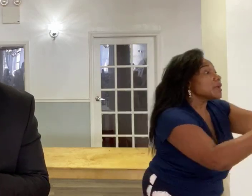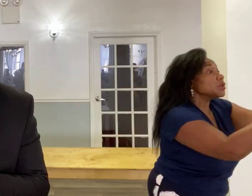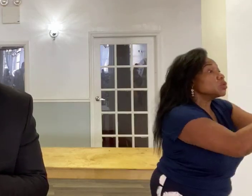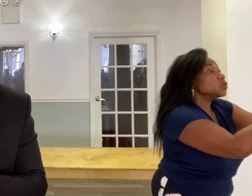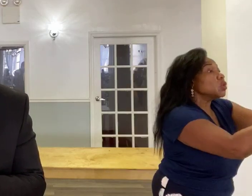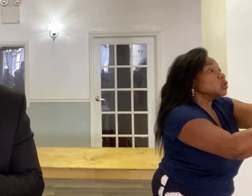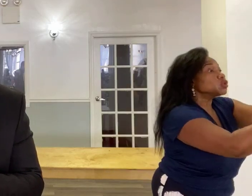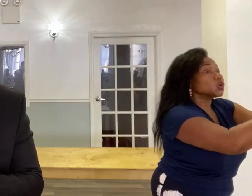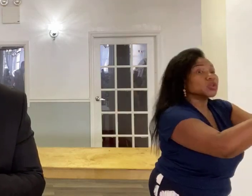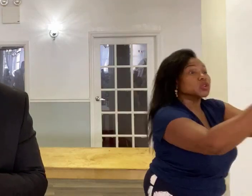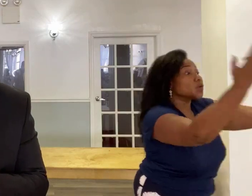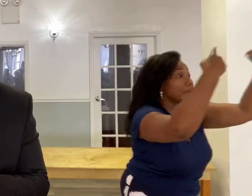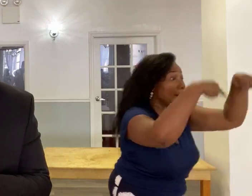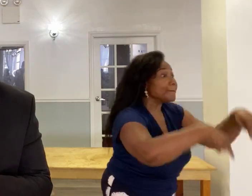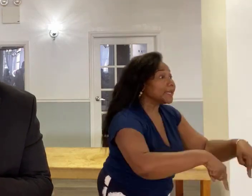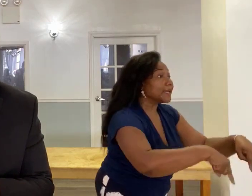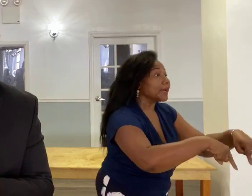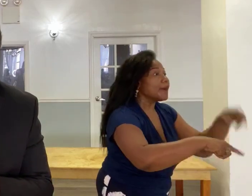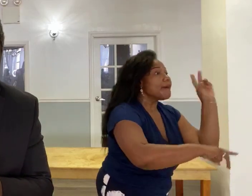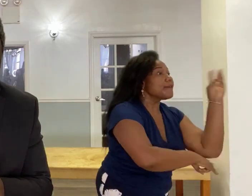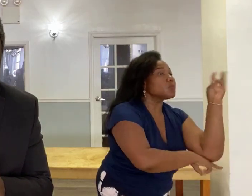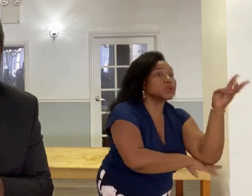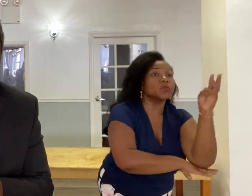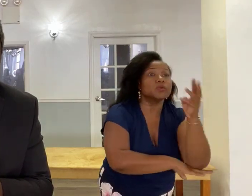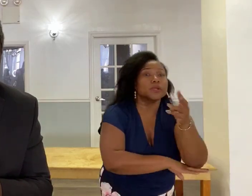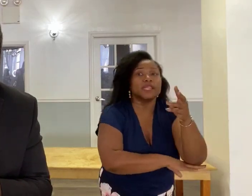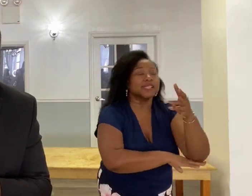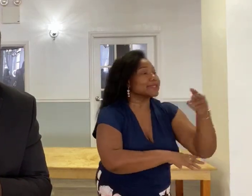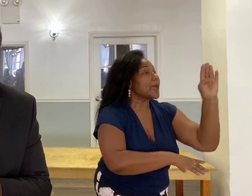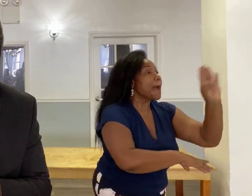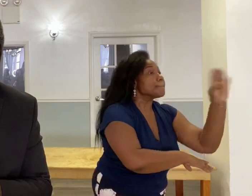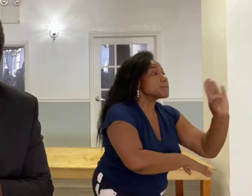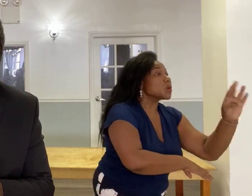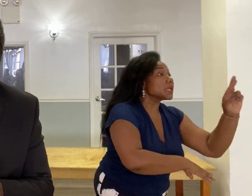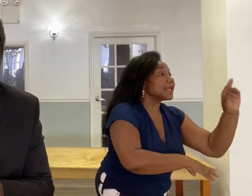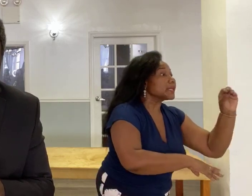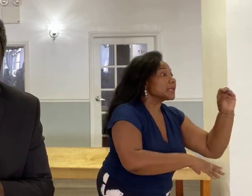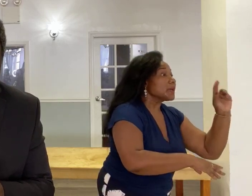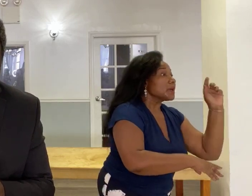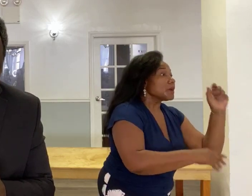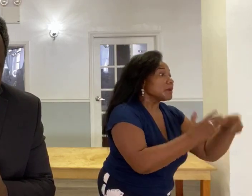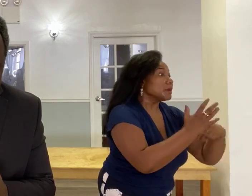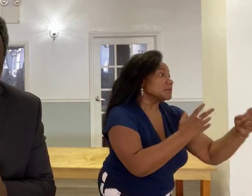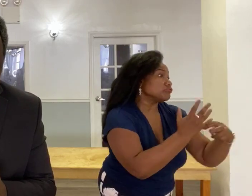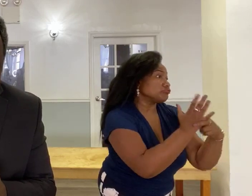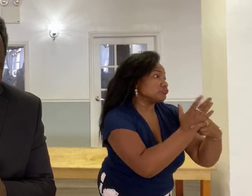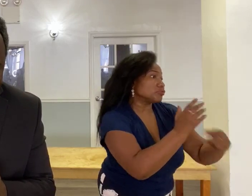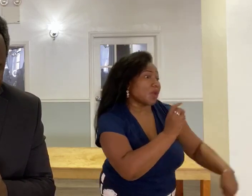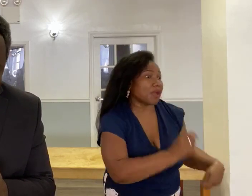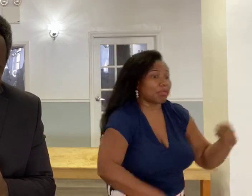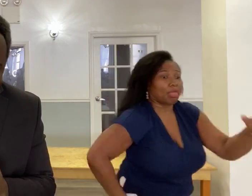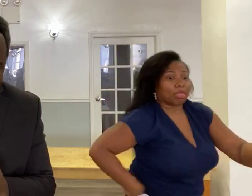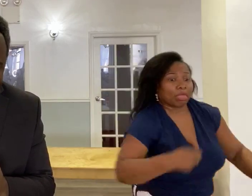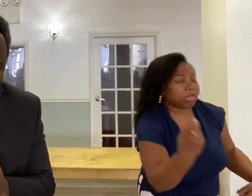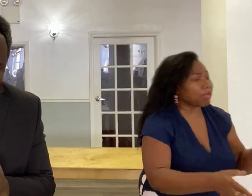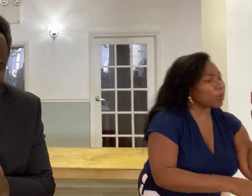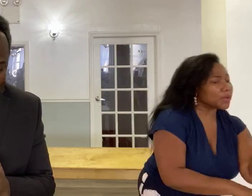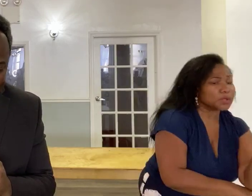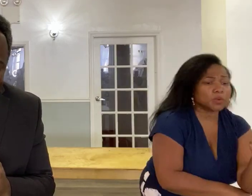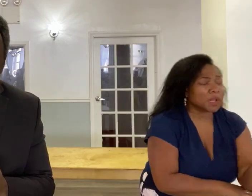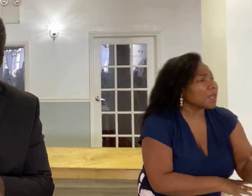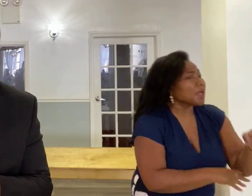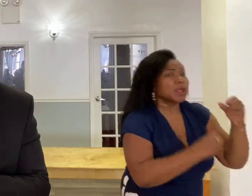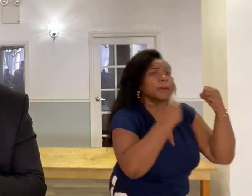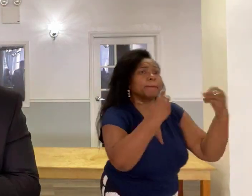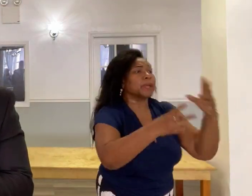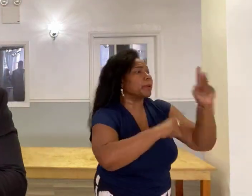Sound the Trumpet. And we're living in a day-to-day where churches are...